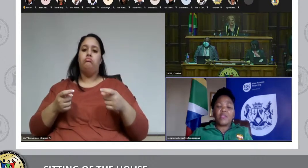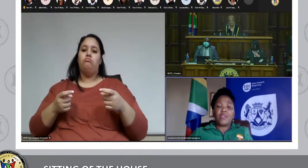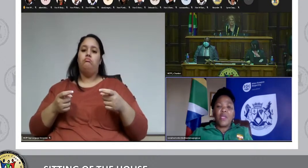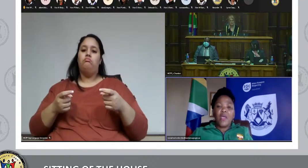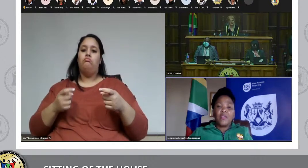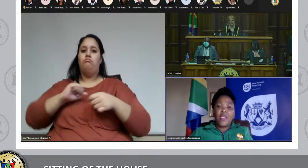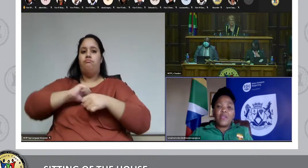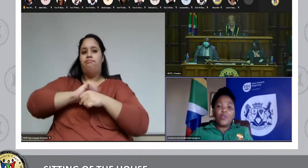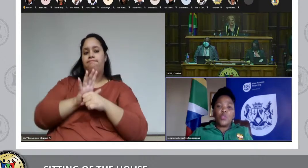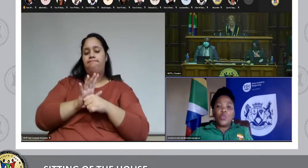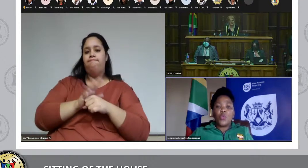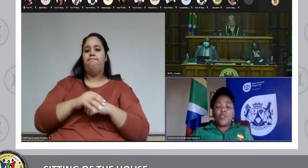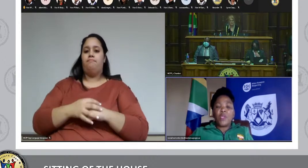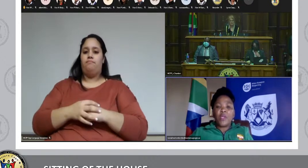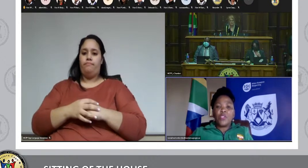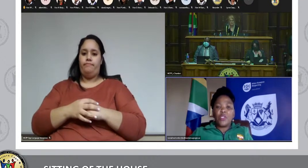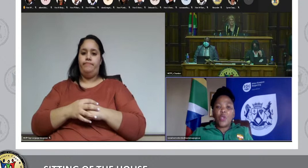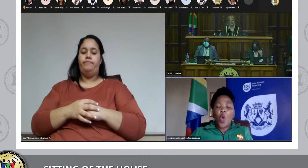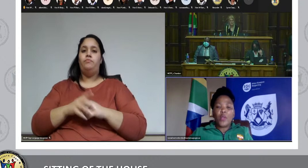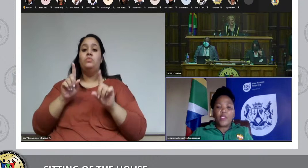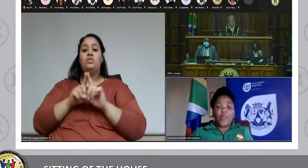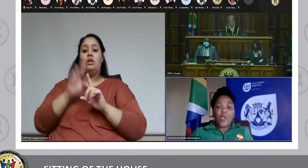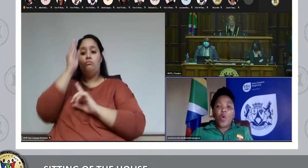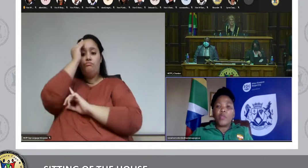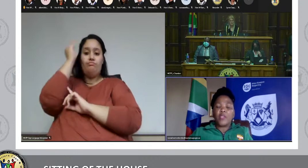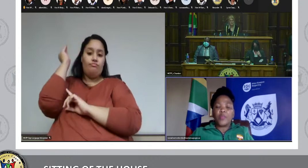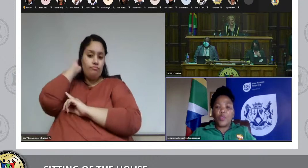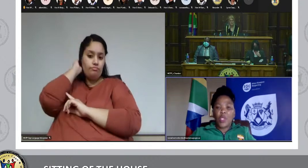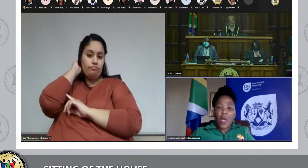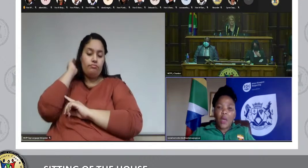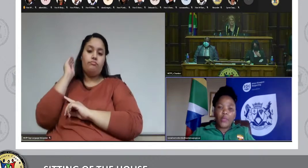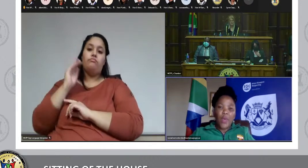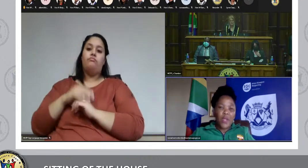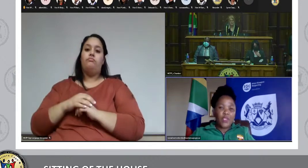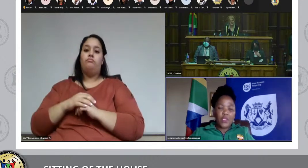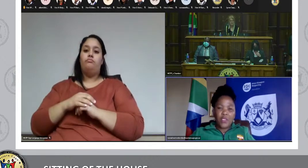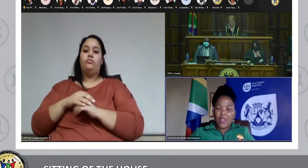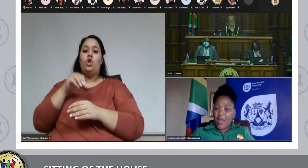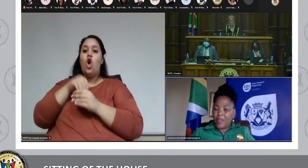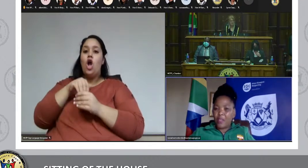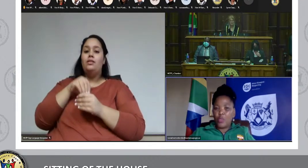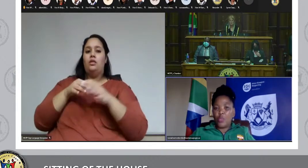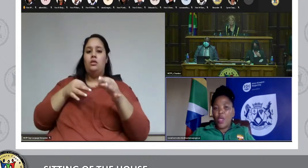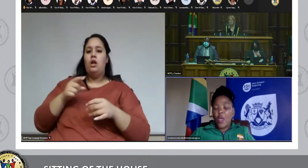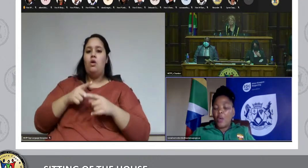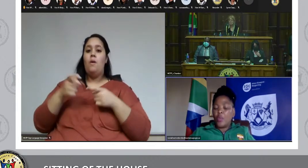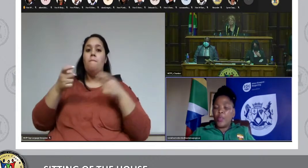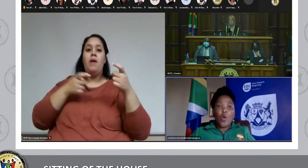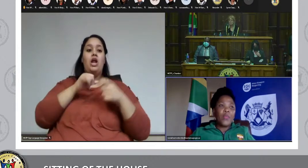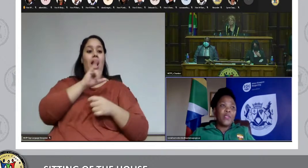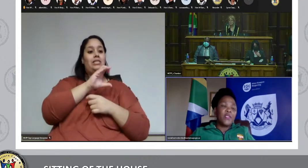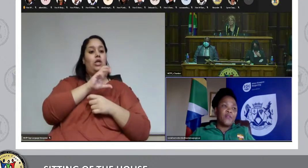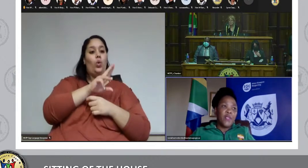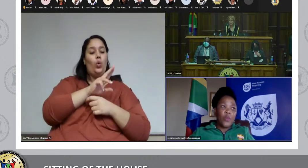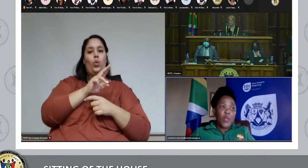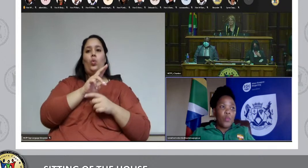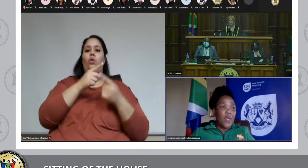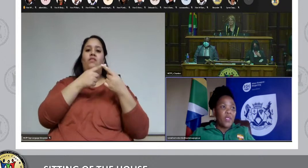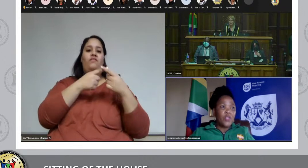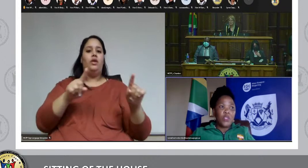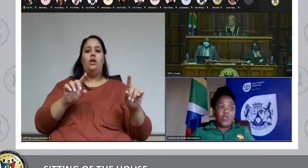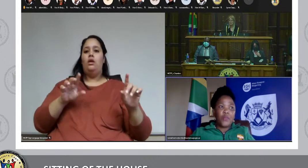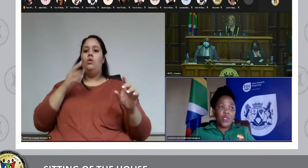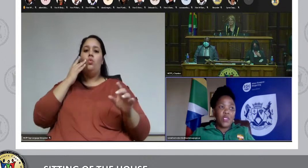the virus. Take into consideration context by context, because how you manage it in ICU will be completely different